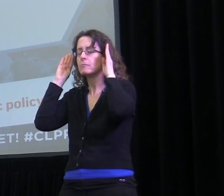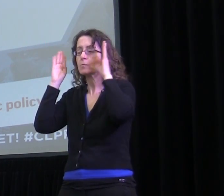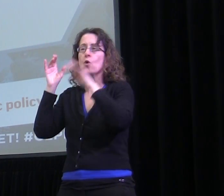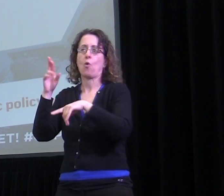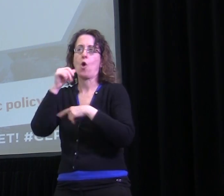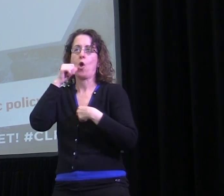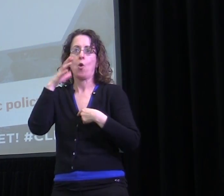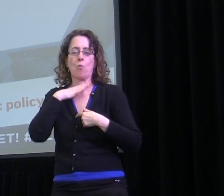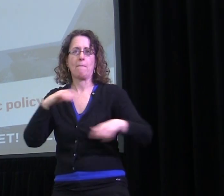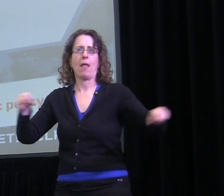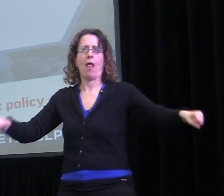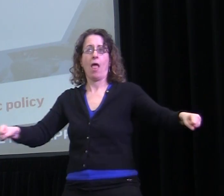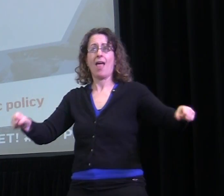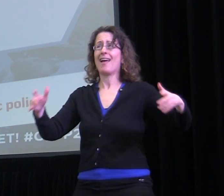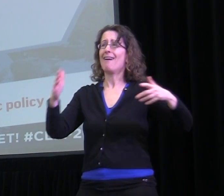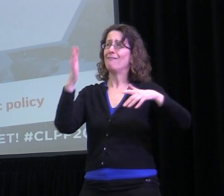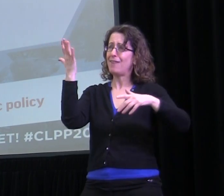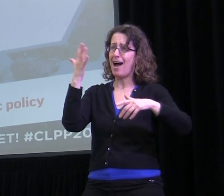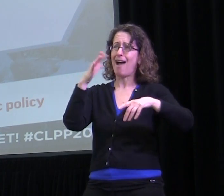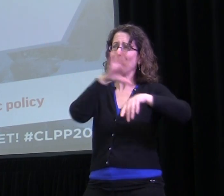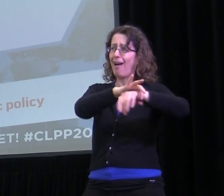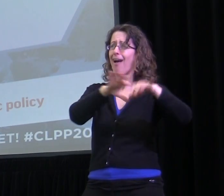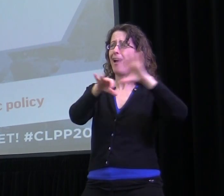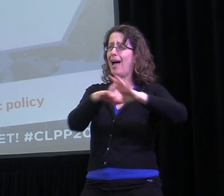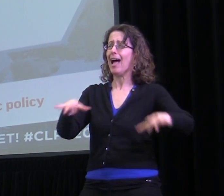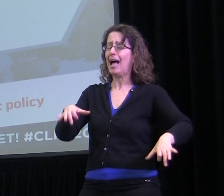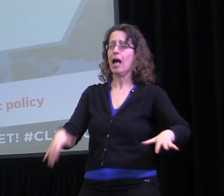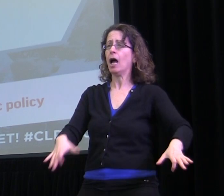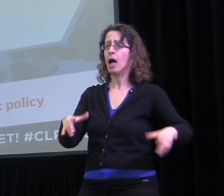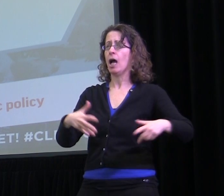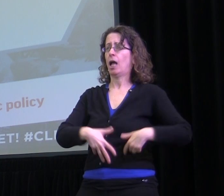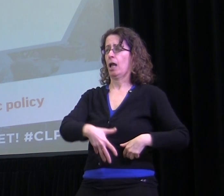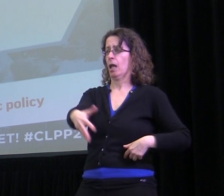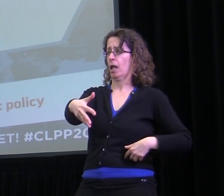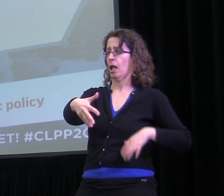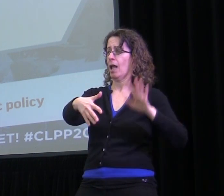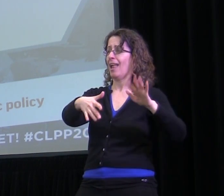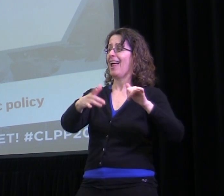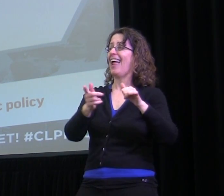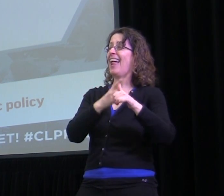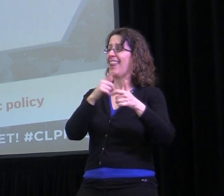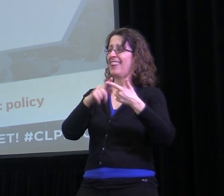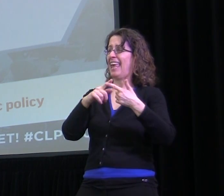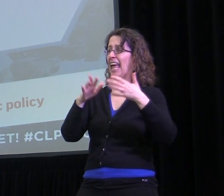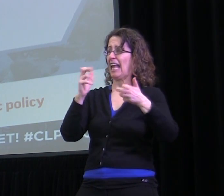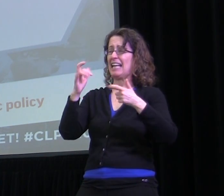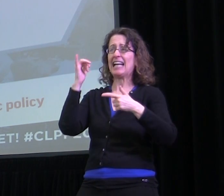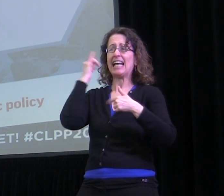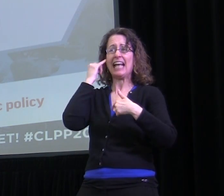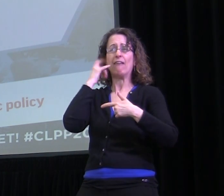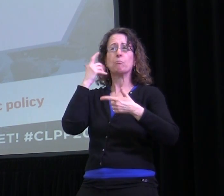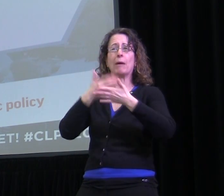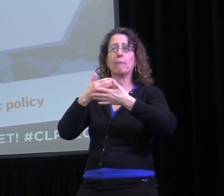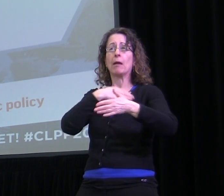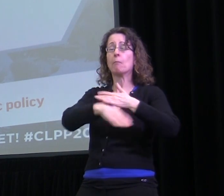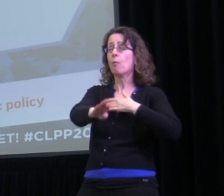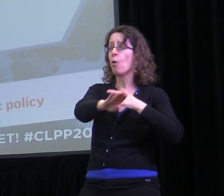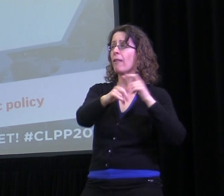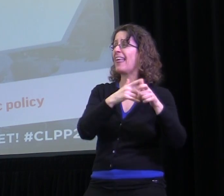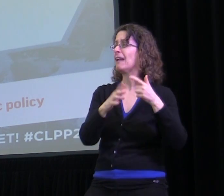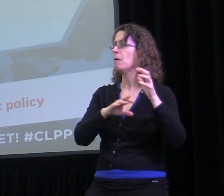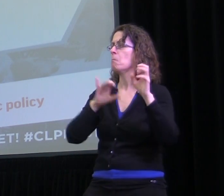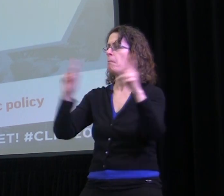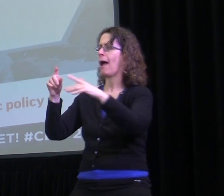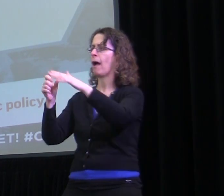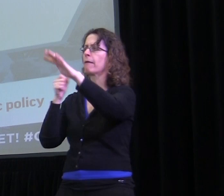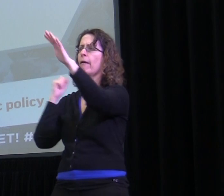in 5-point restraints and marched out of the hospital without her baby and milk leaking through her orange jumpsuit. This after proclaiming that she